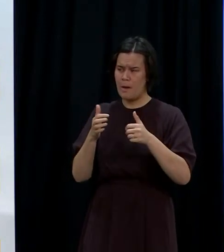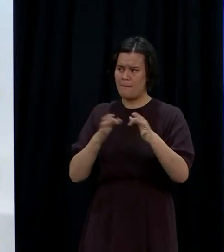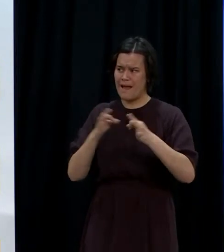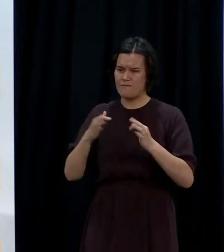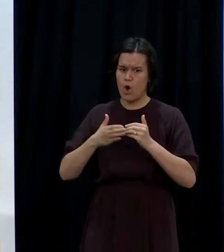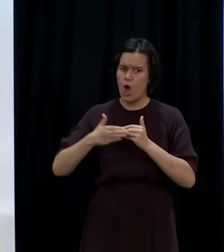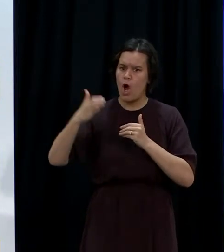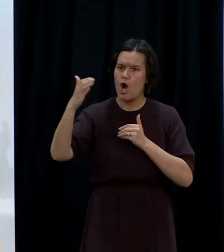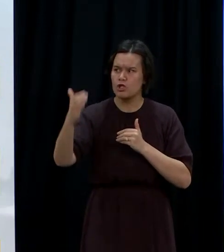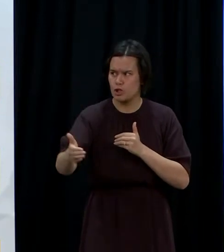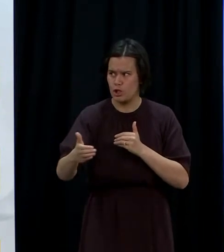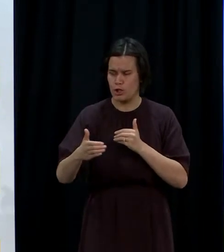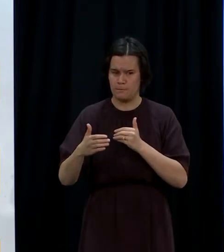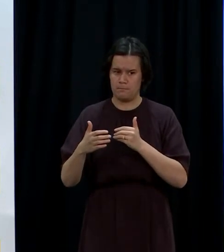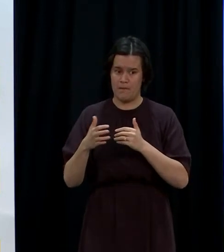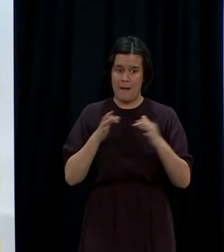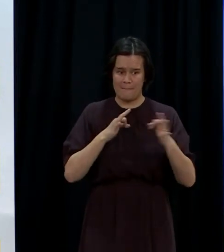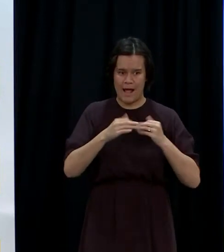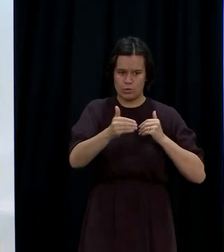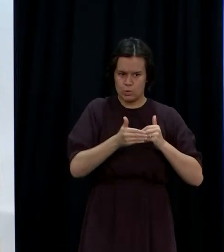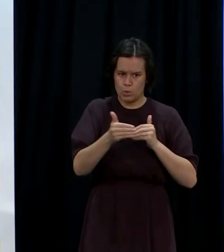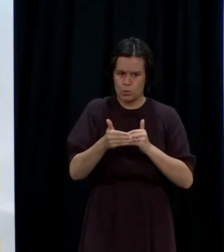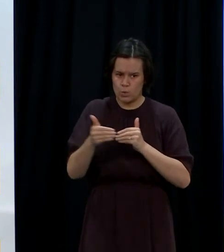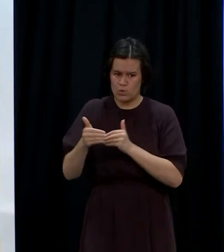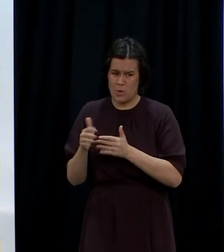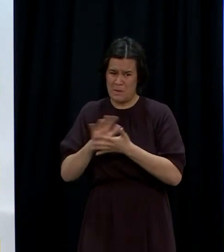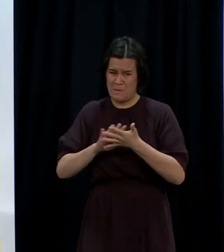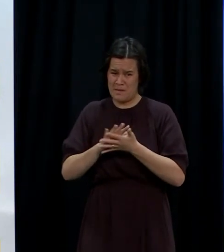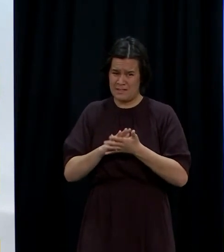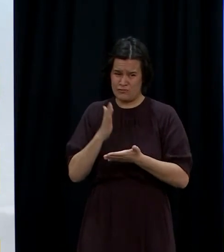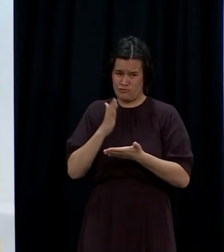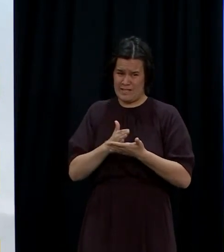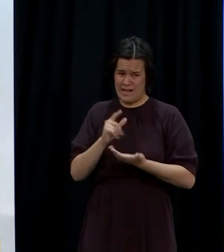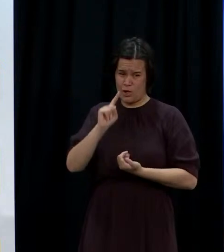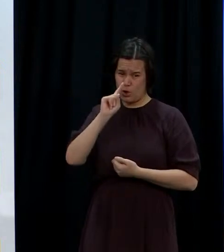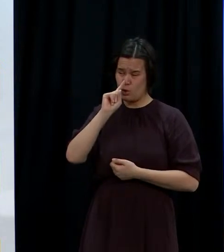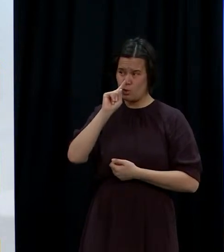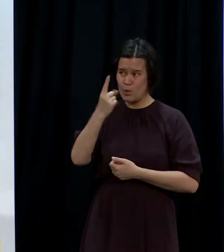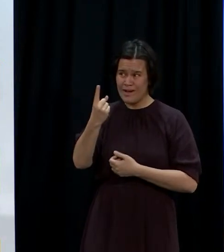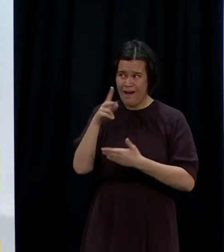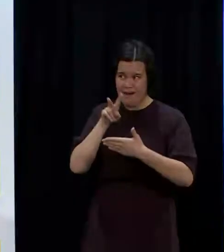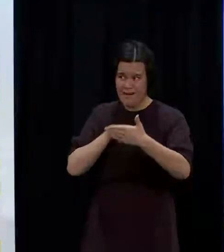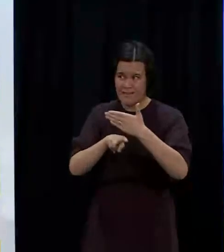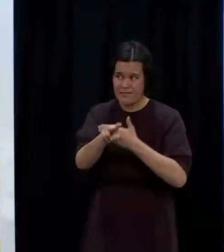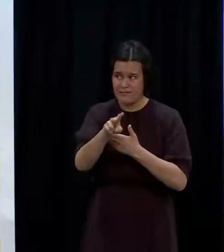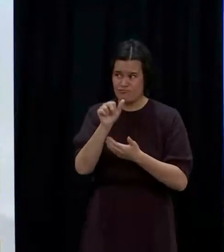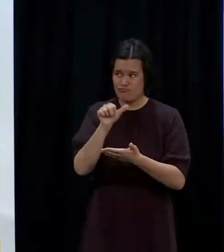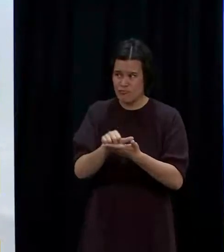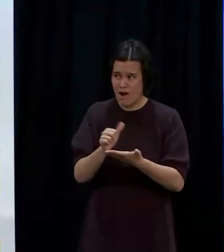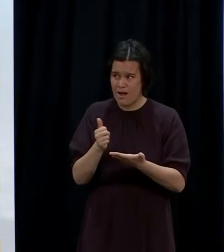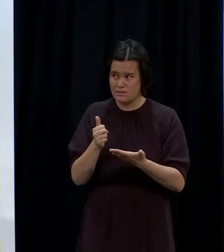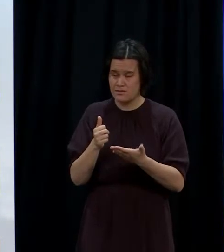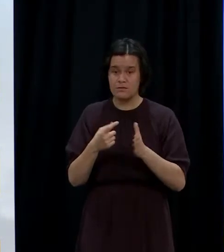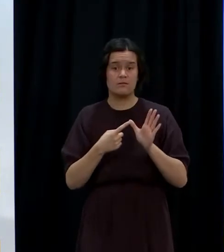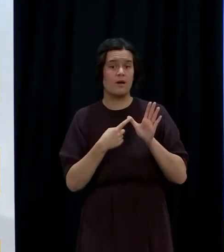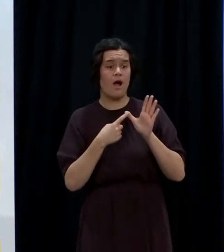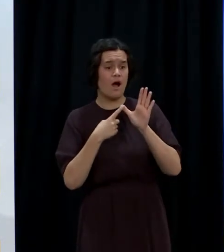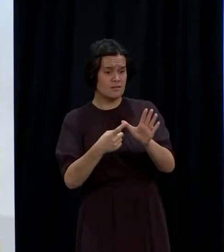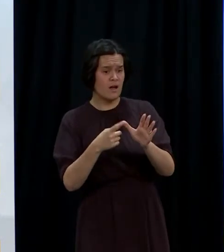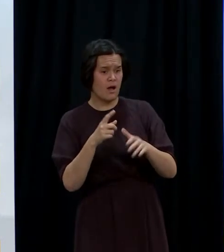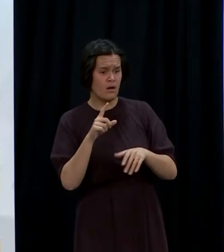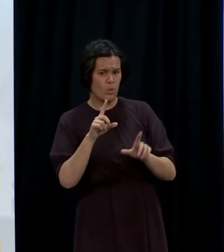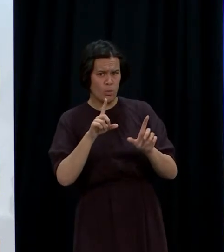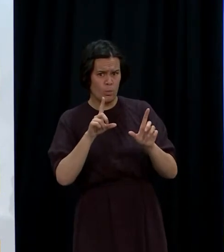adapt. Is it just impossible to plan into the distance while this outbreak's going on? We can plan. We do plan. We set frameworks.